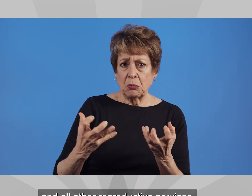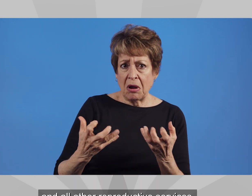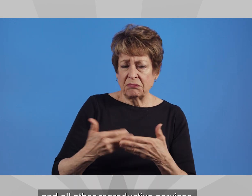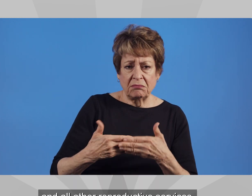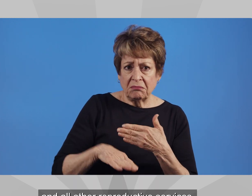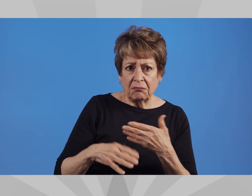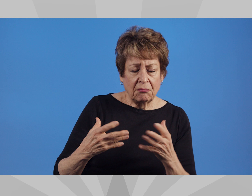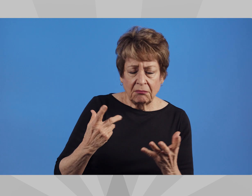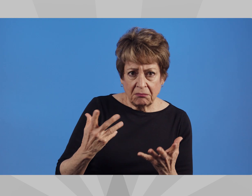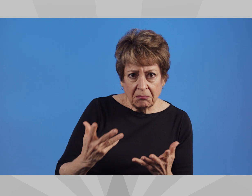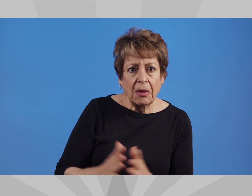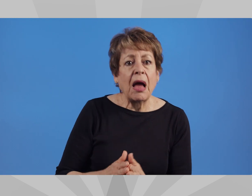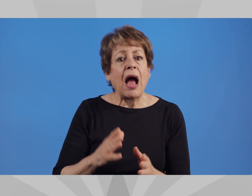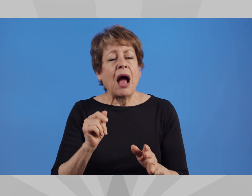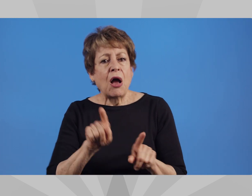reproductive services.